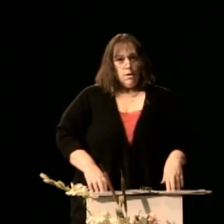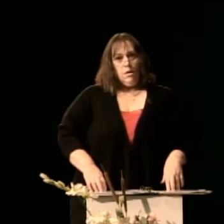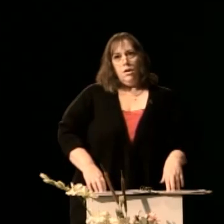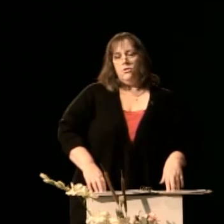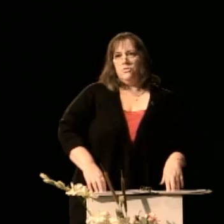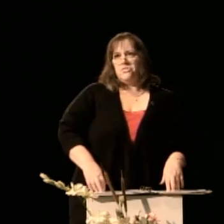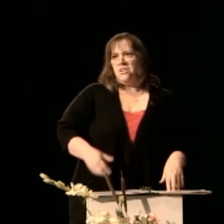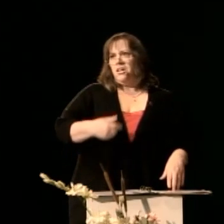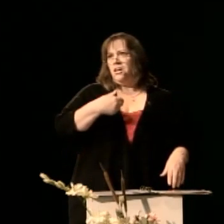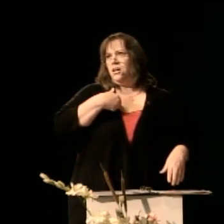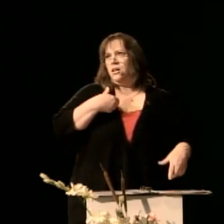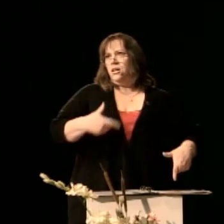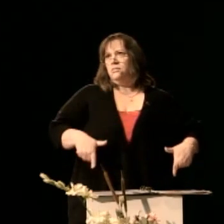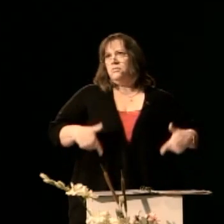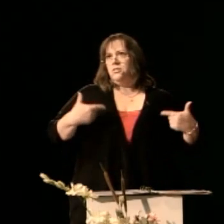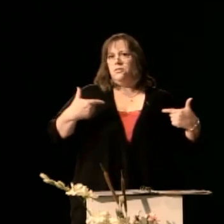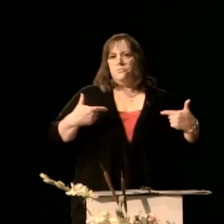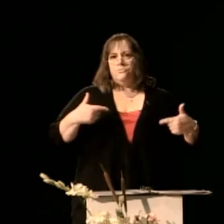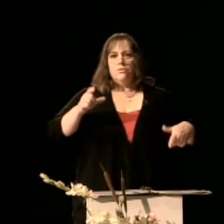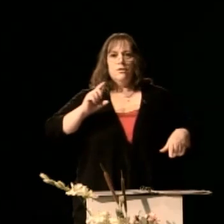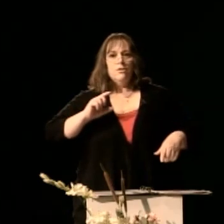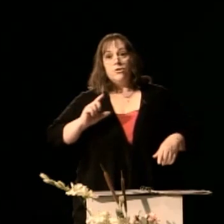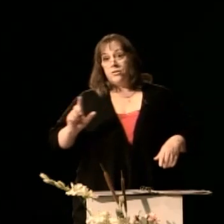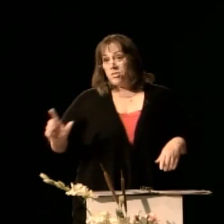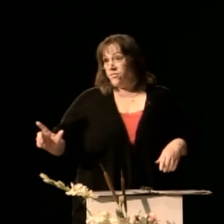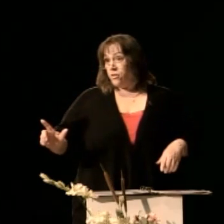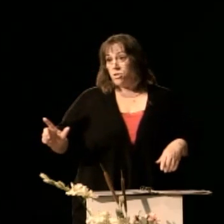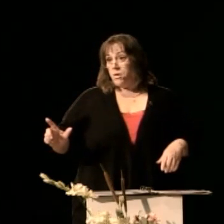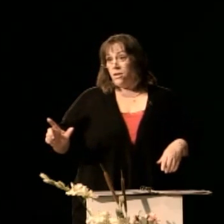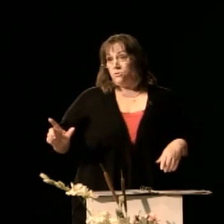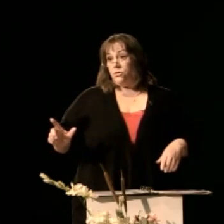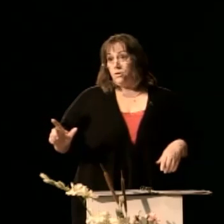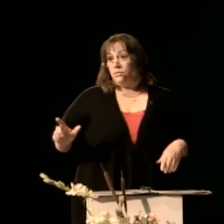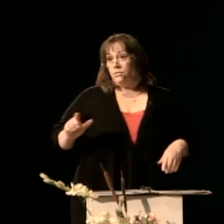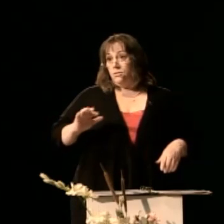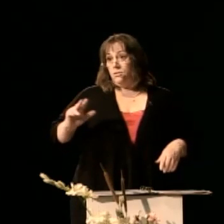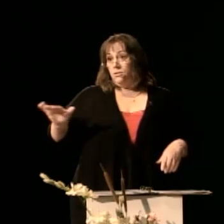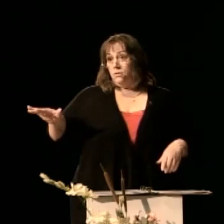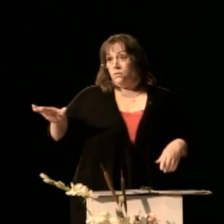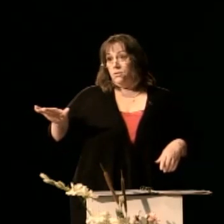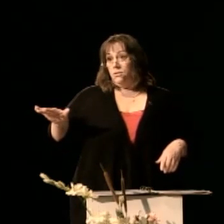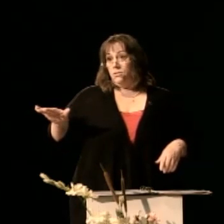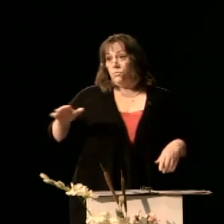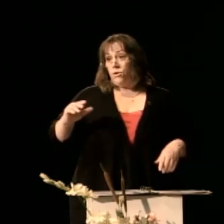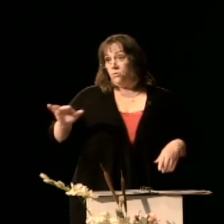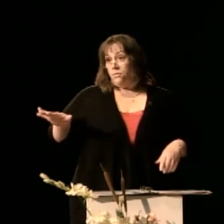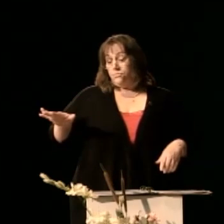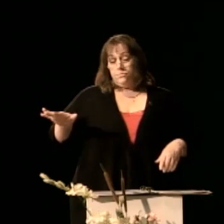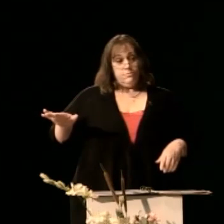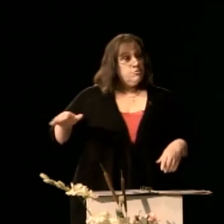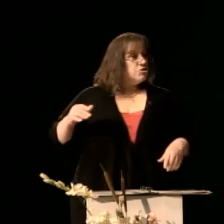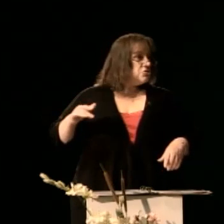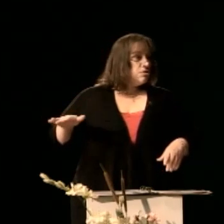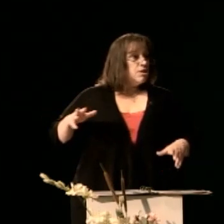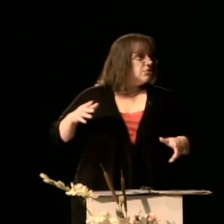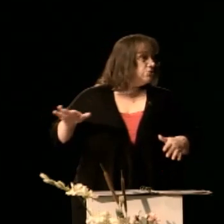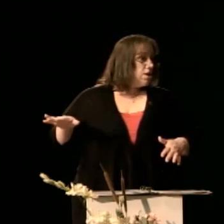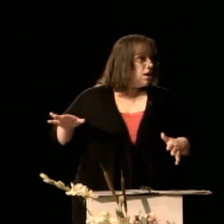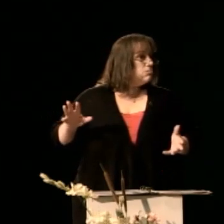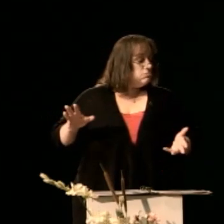You could say, I live, you're going to finger spell out where you live, your street or your town.